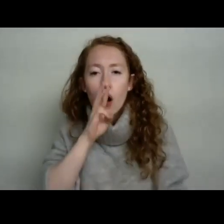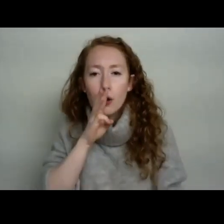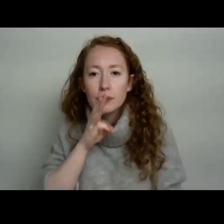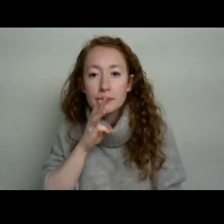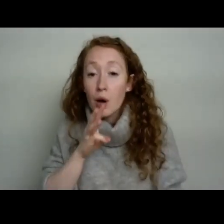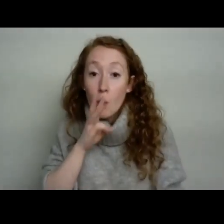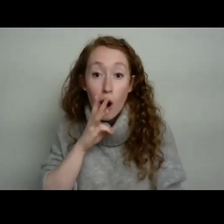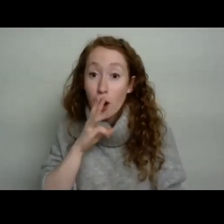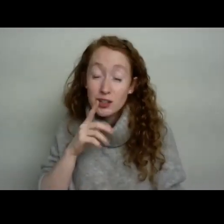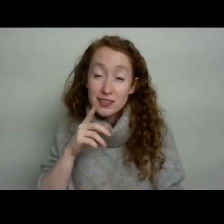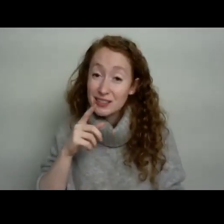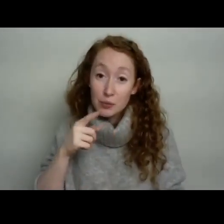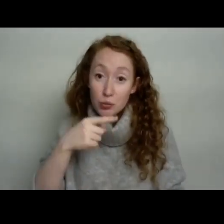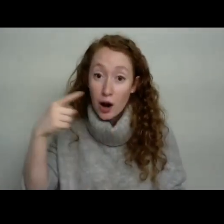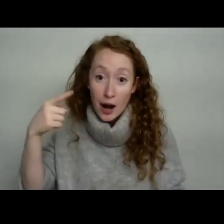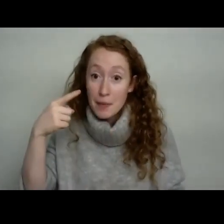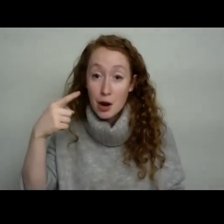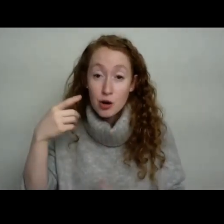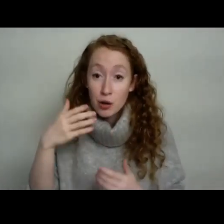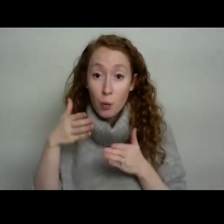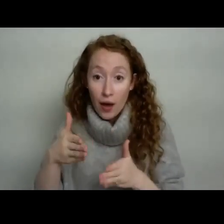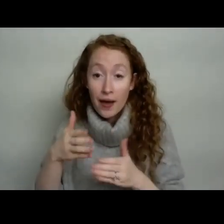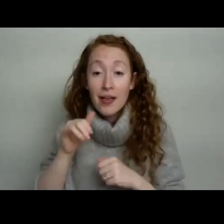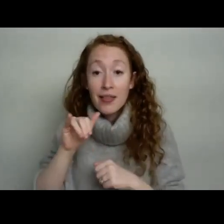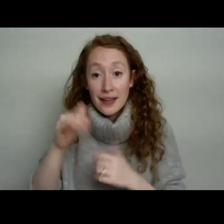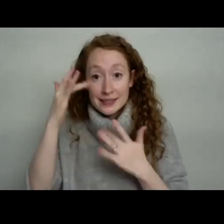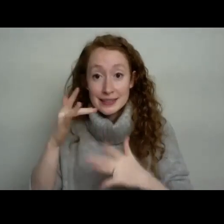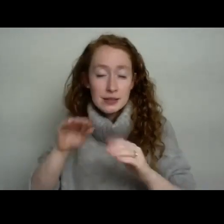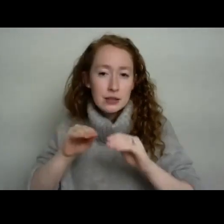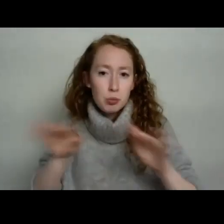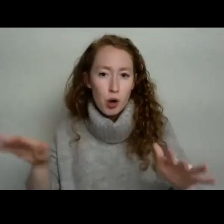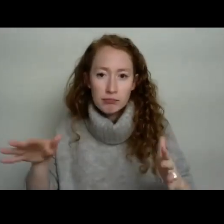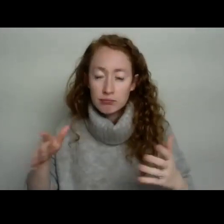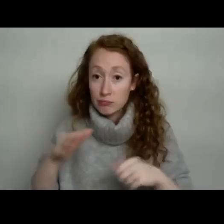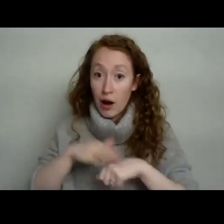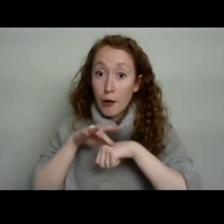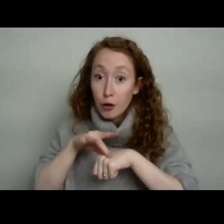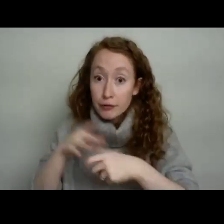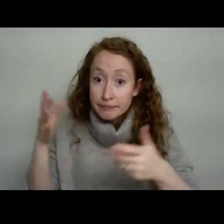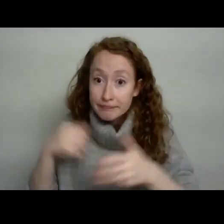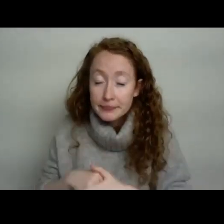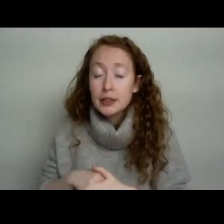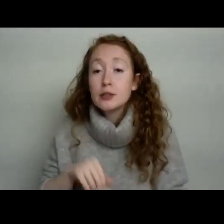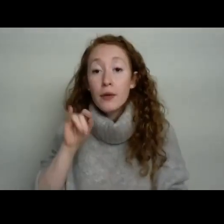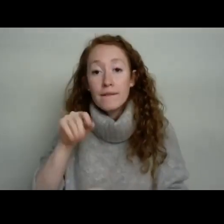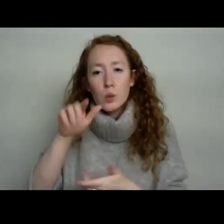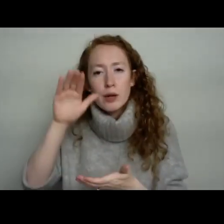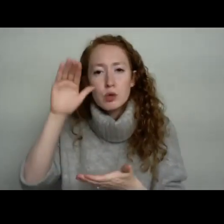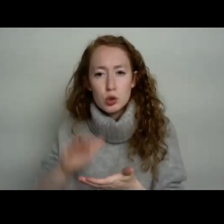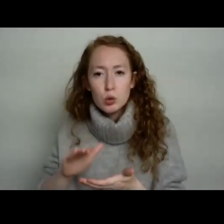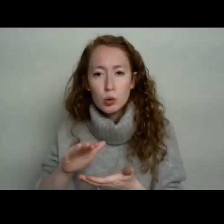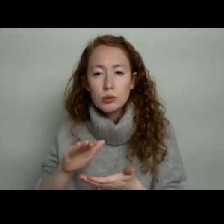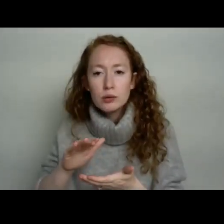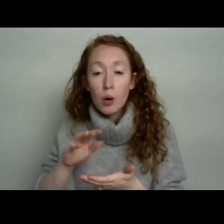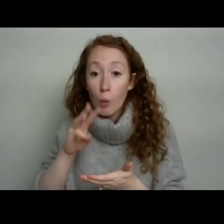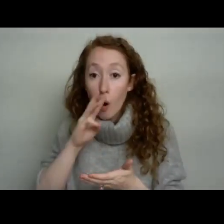the planet. So the more you can reduce humidity and increase airflow, not just in your seedlings, but in your garden for